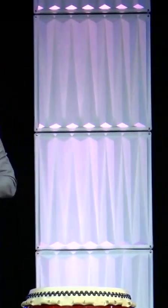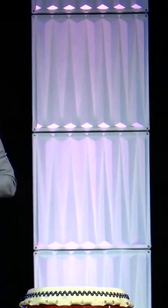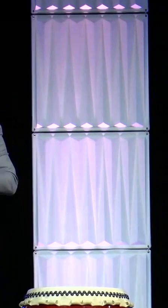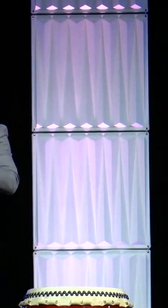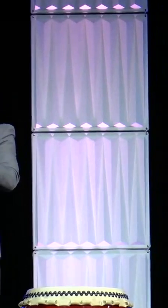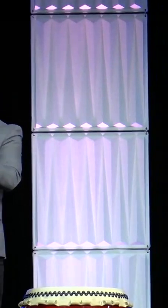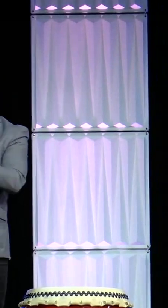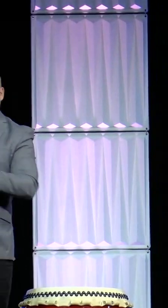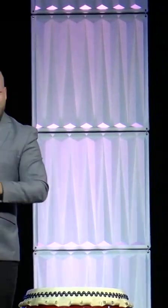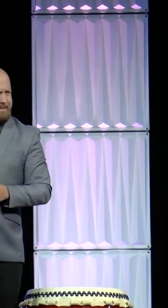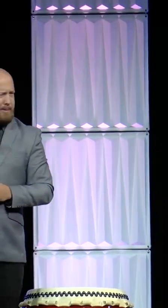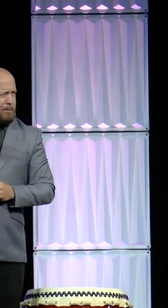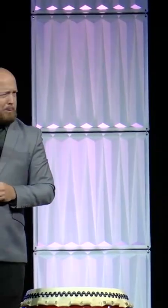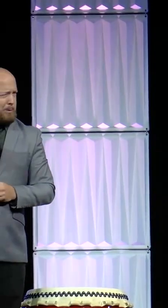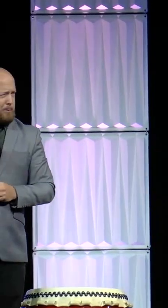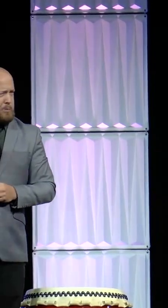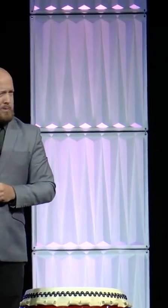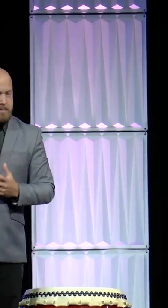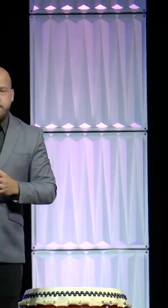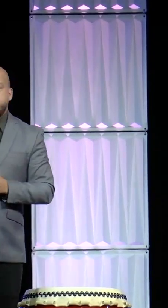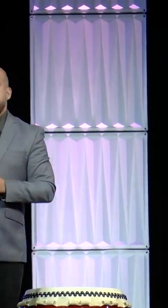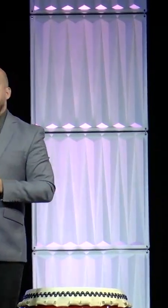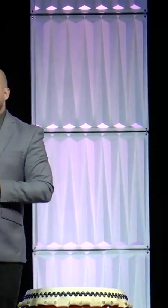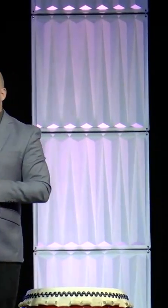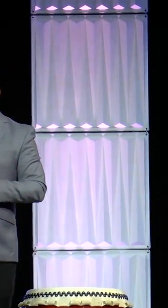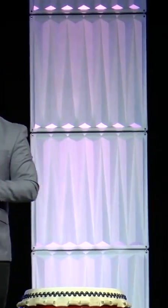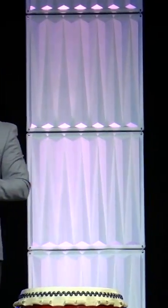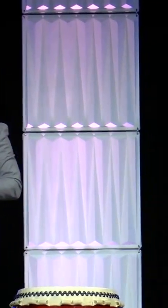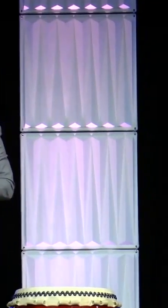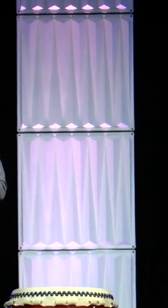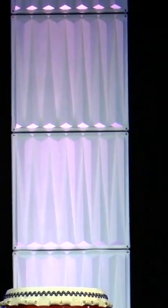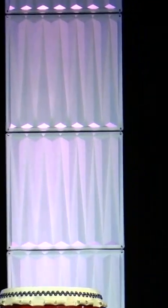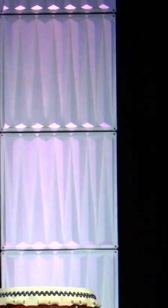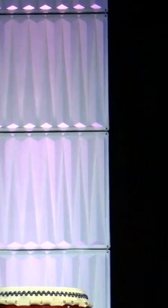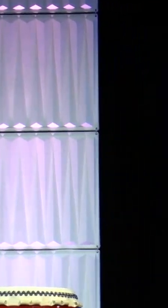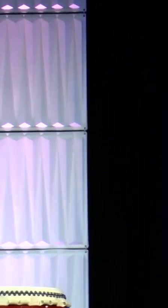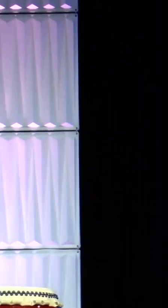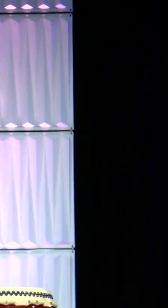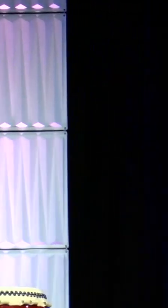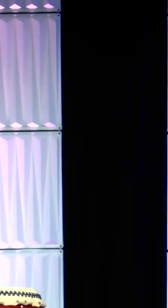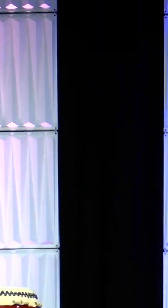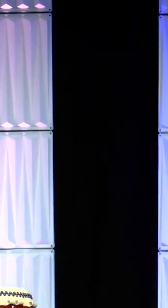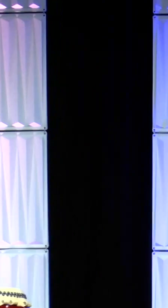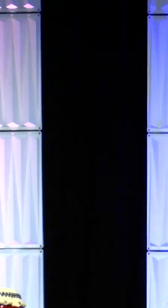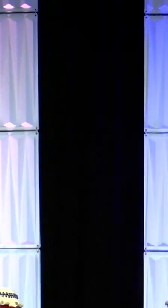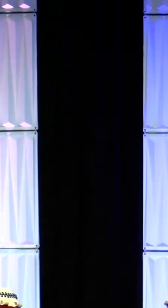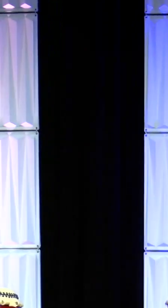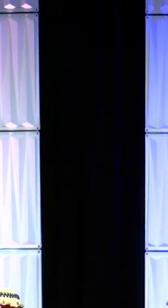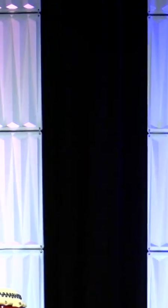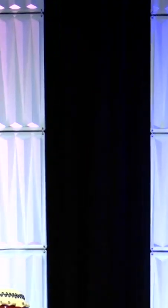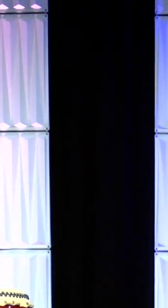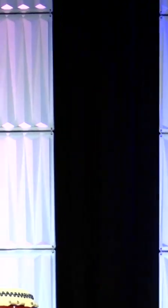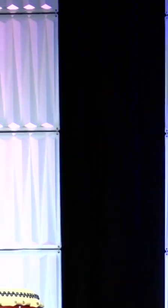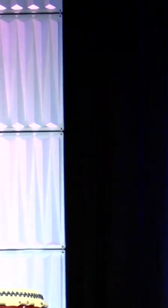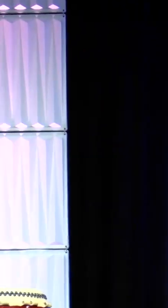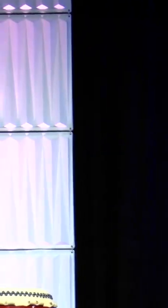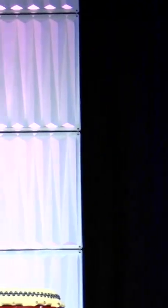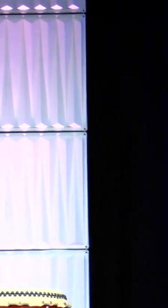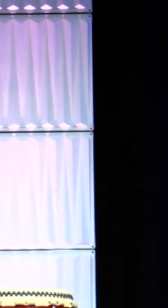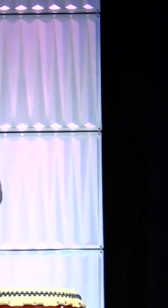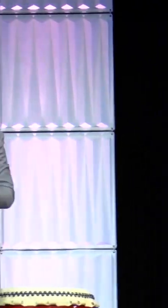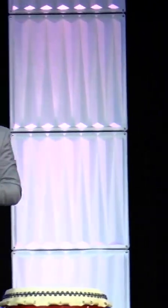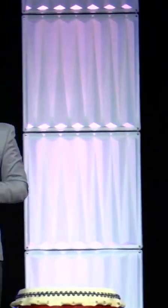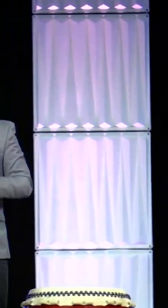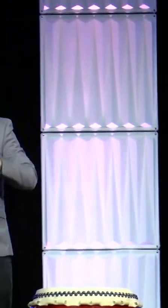2014. I was kind of smug at the time. I was coming on board as the learning and evaluation consultant to the blah, blah, blah